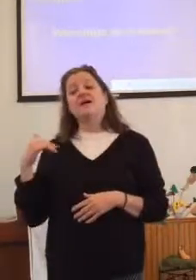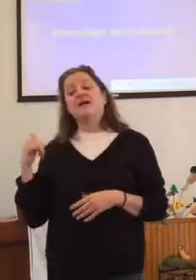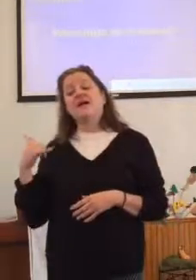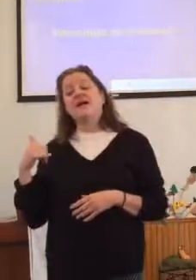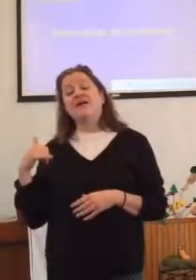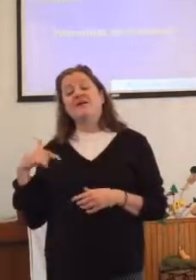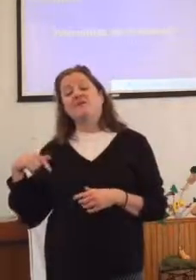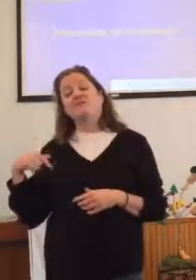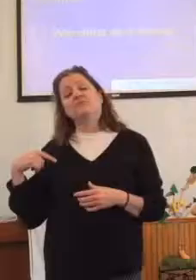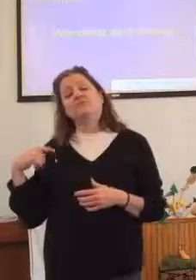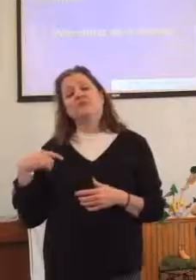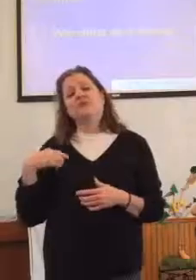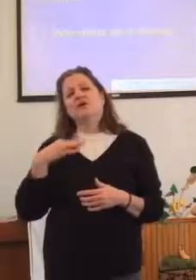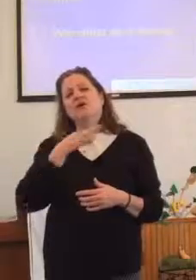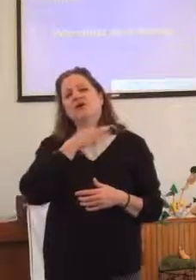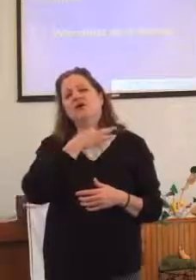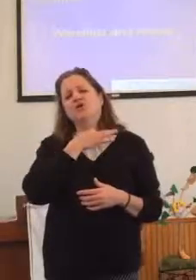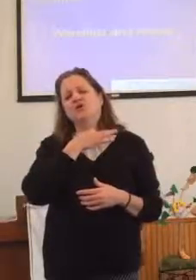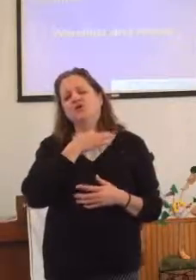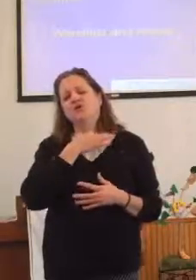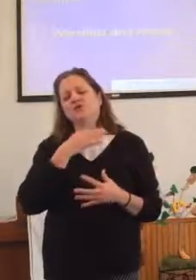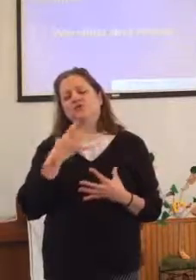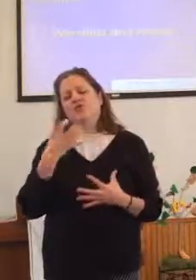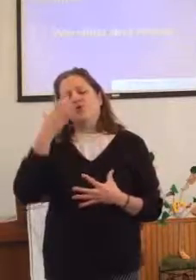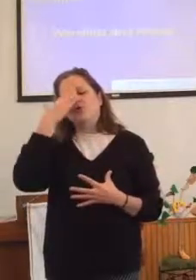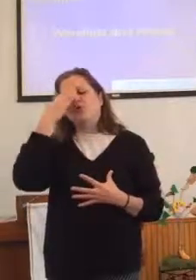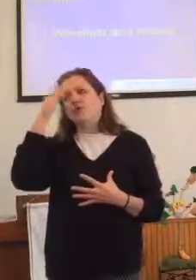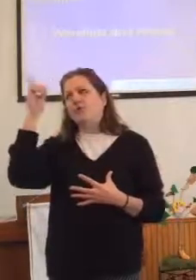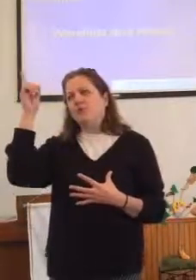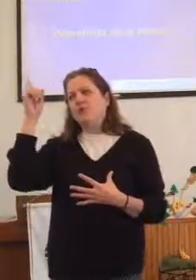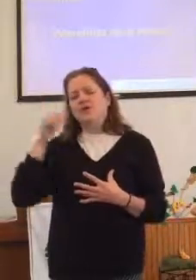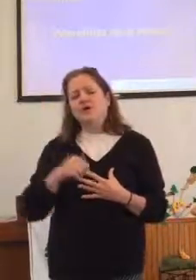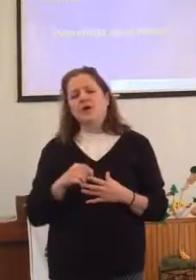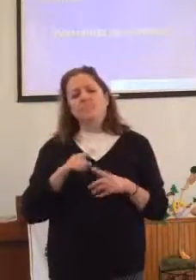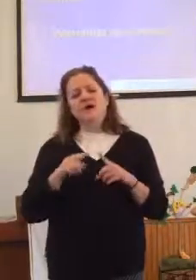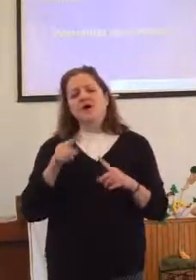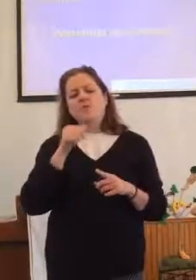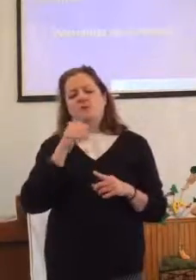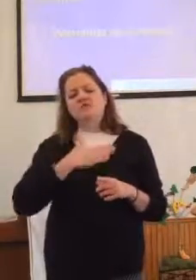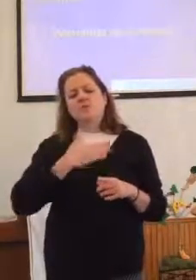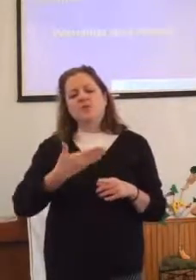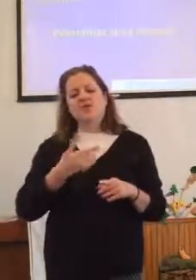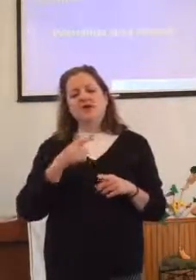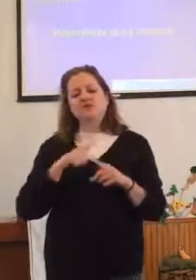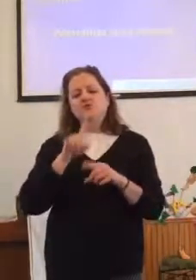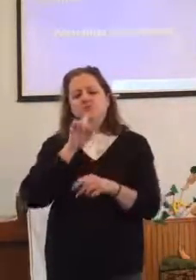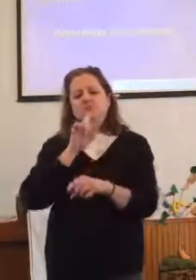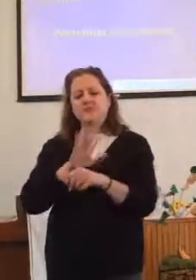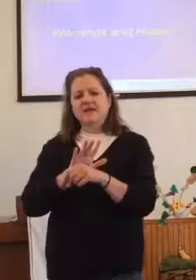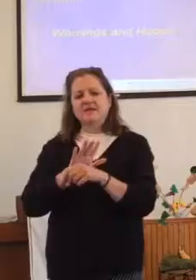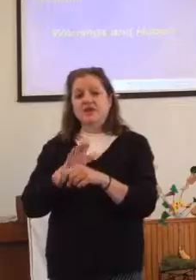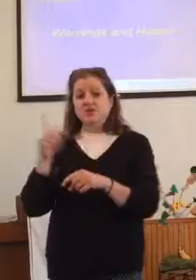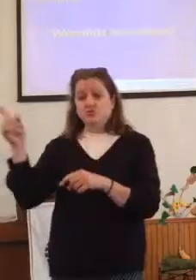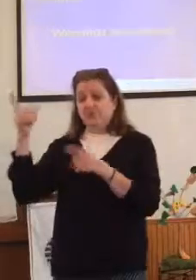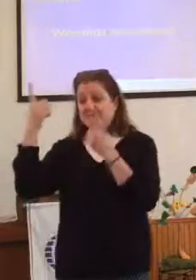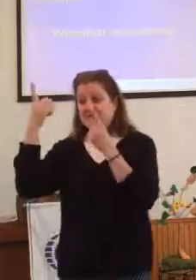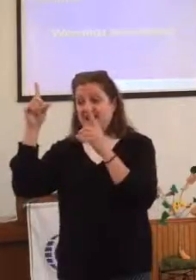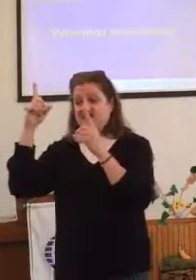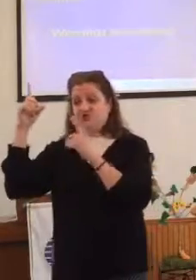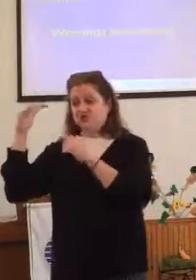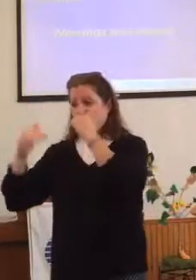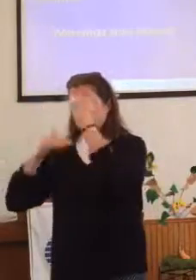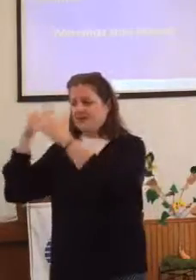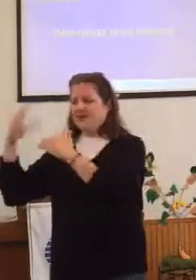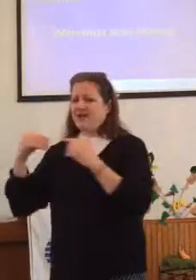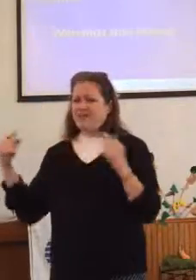other hand, was curious about what was at the top, but wasn't willing to commit herself to the danger and